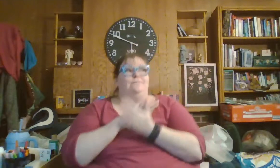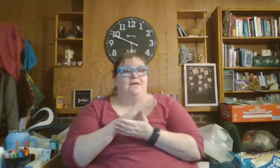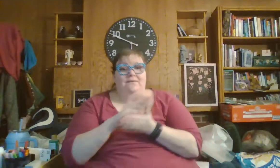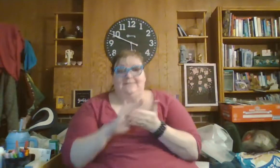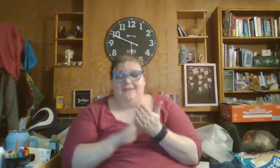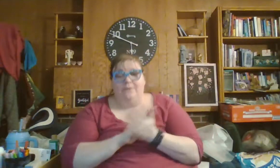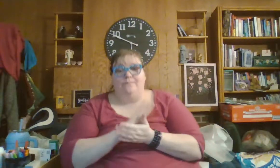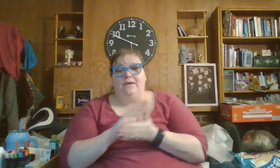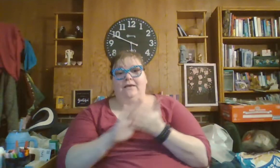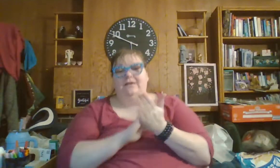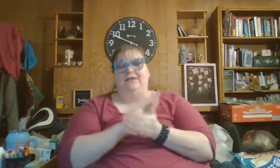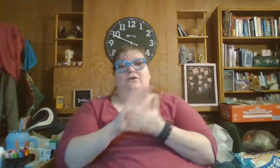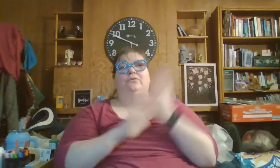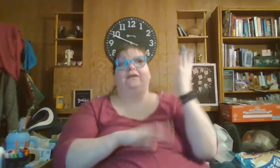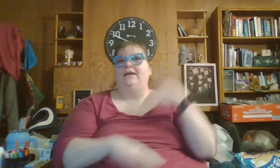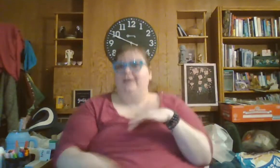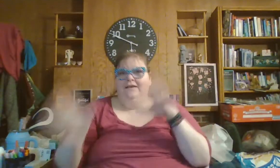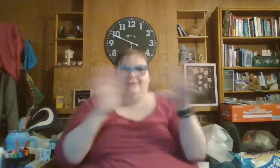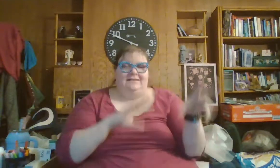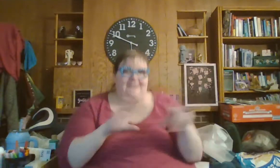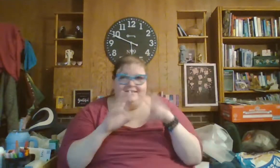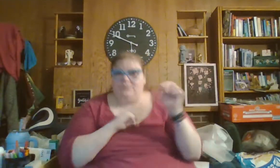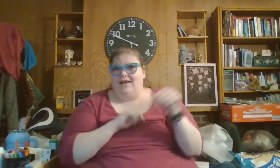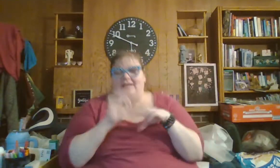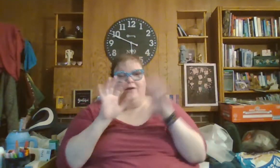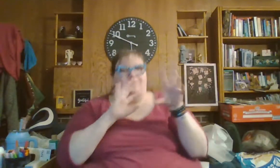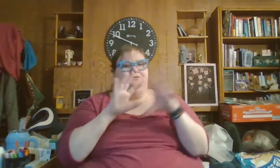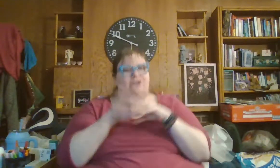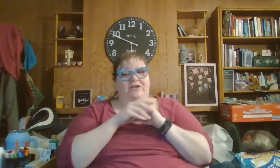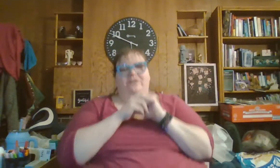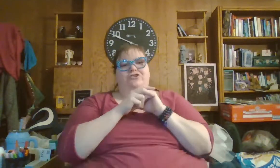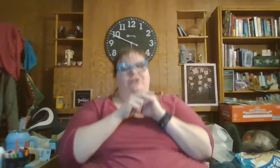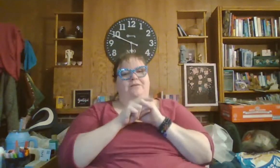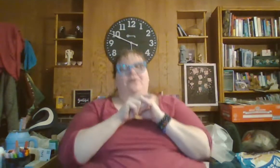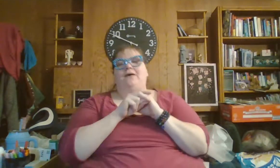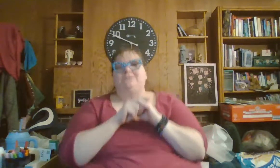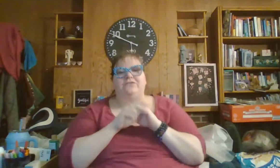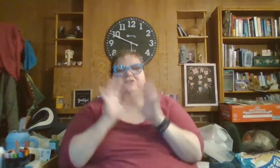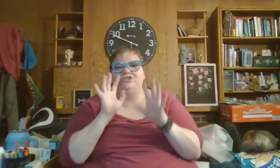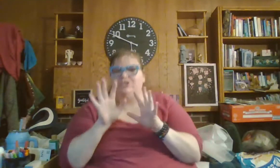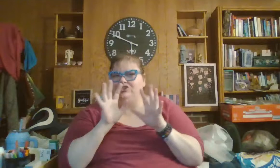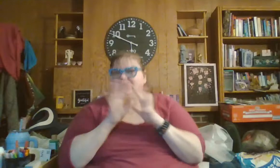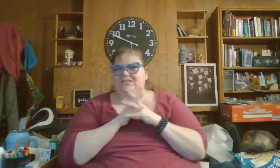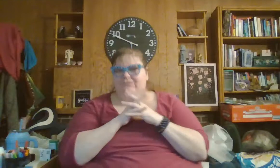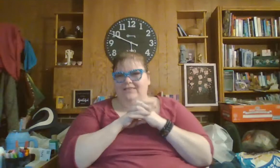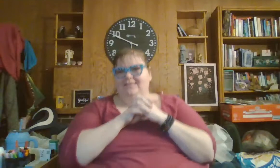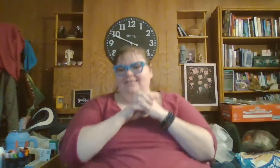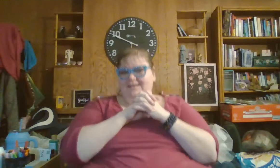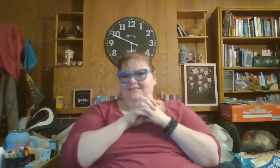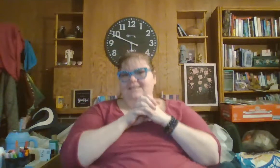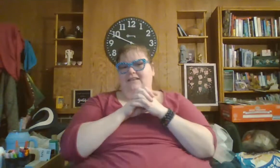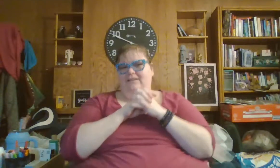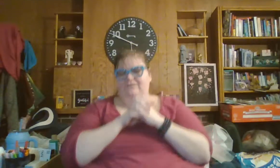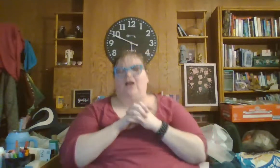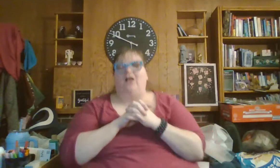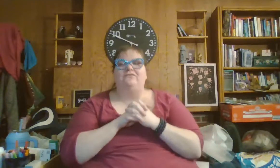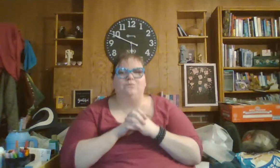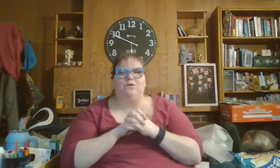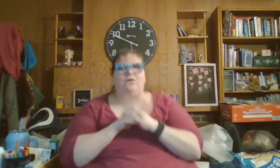be some, like this last one had a couple of journaling prompts. So there's just different things that they'll involve. It won't always be